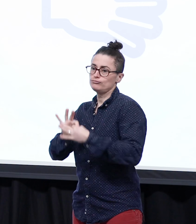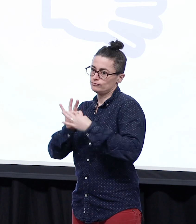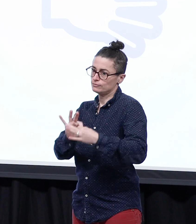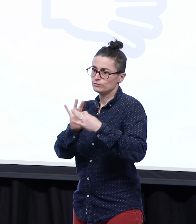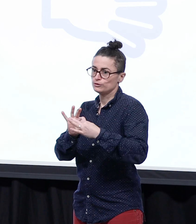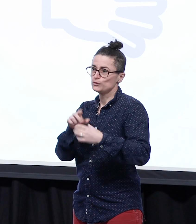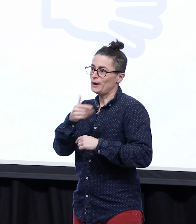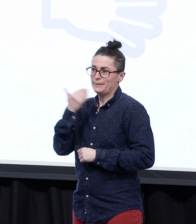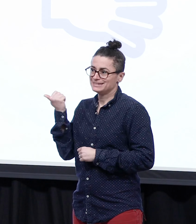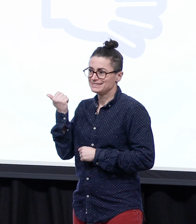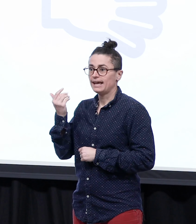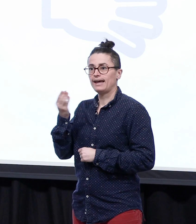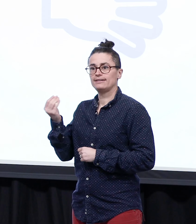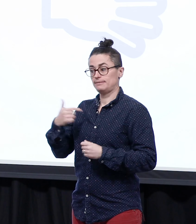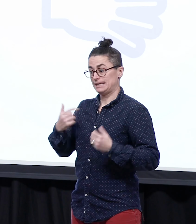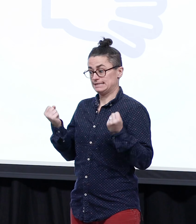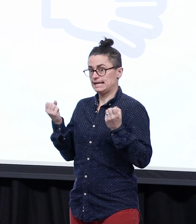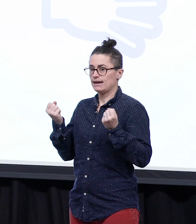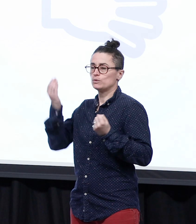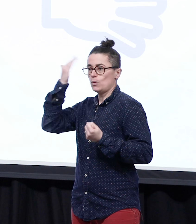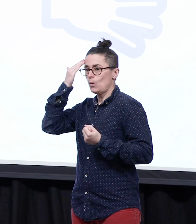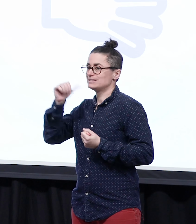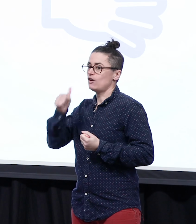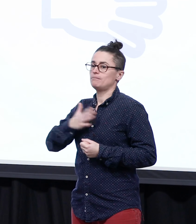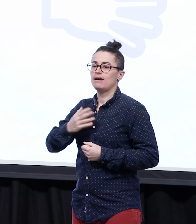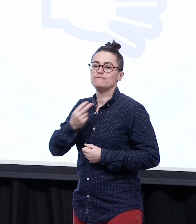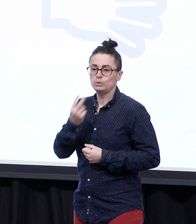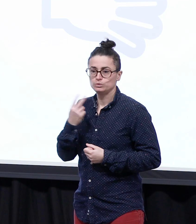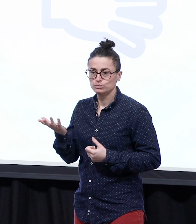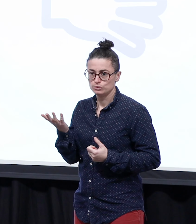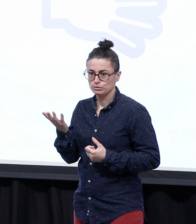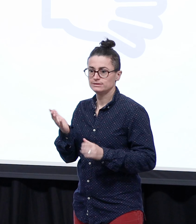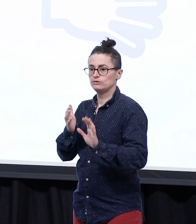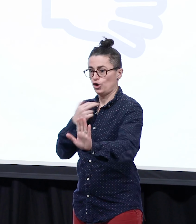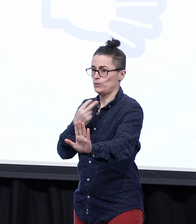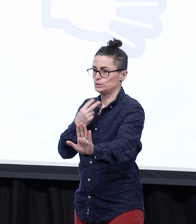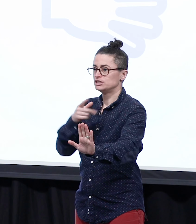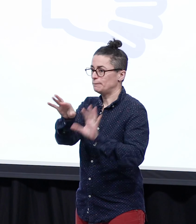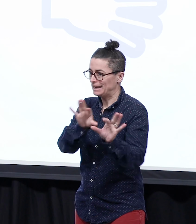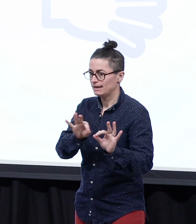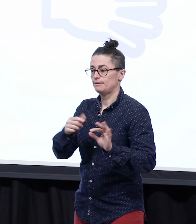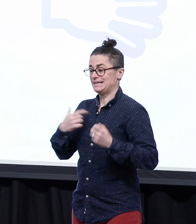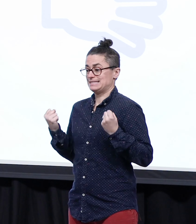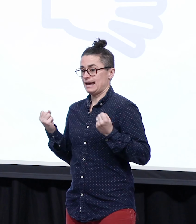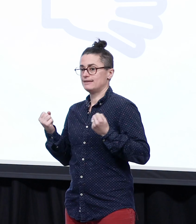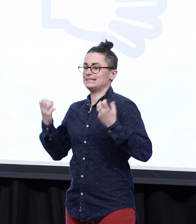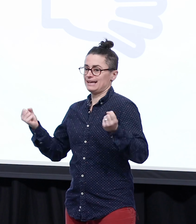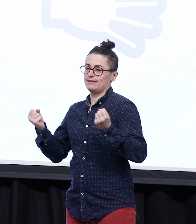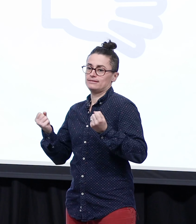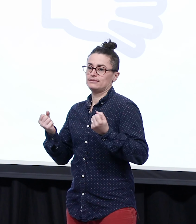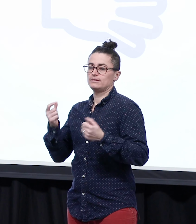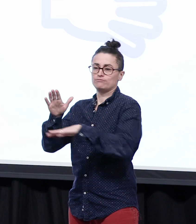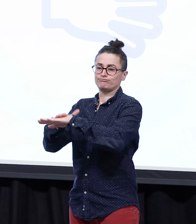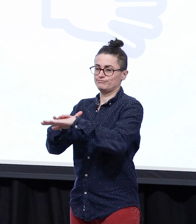the interpreters know me well, I know them well. We're doing our best today to bridge that communication between English and American Sign Language.